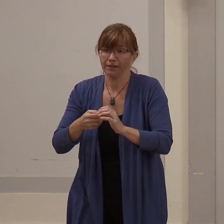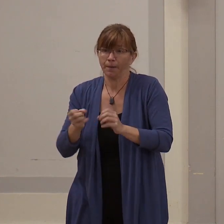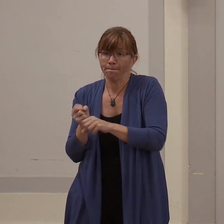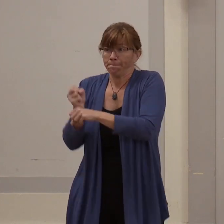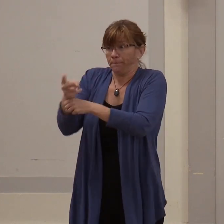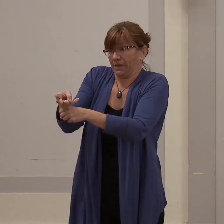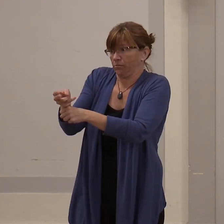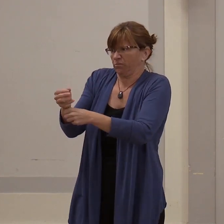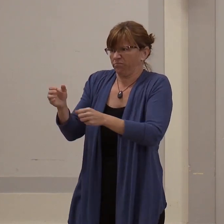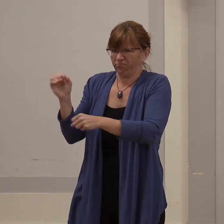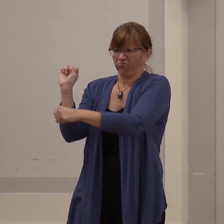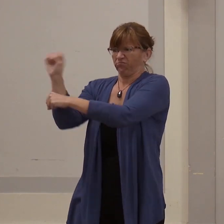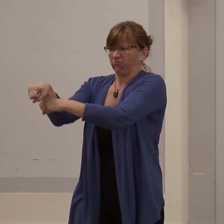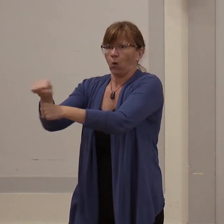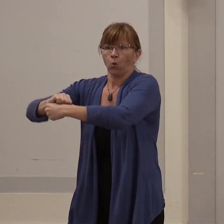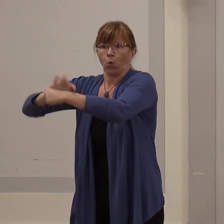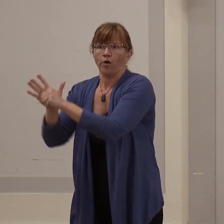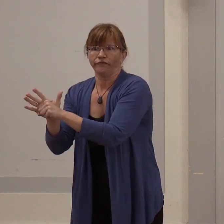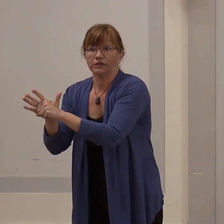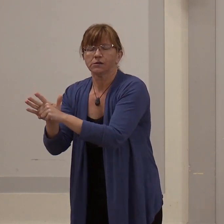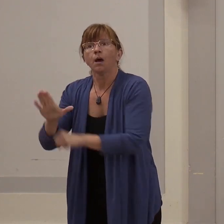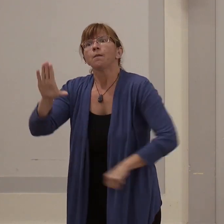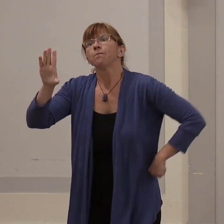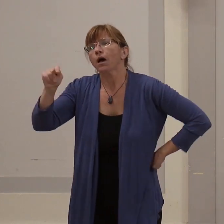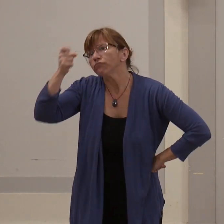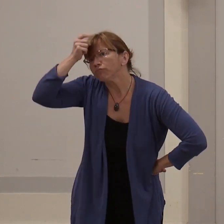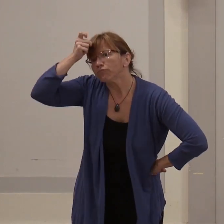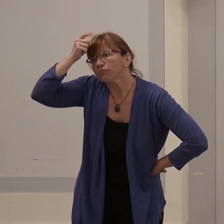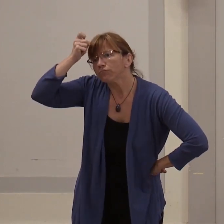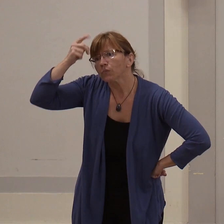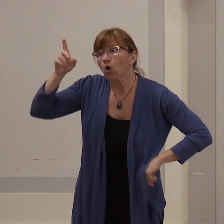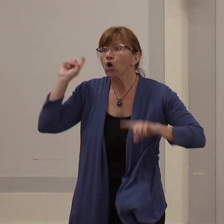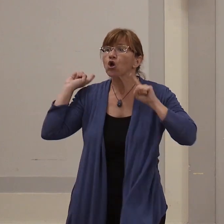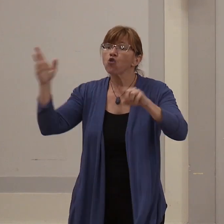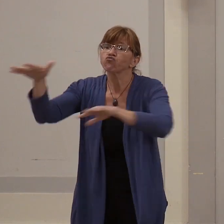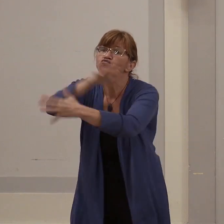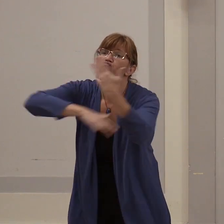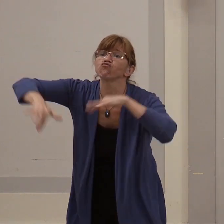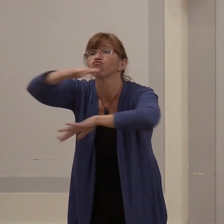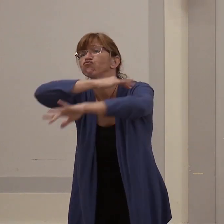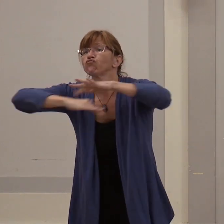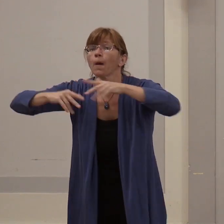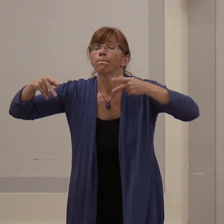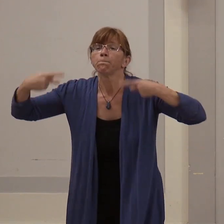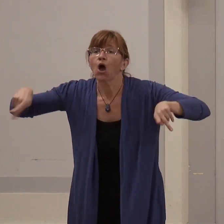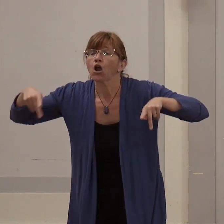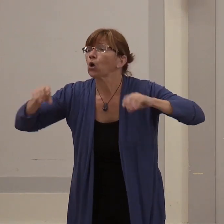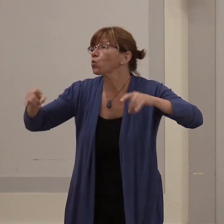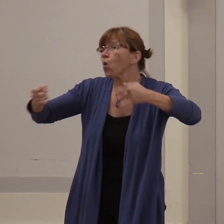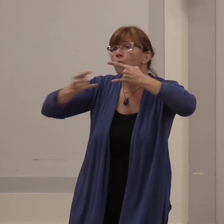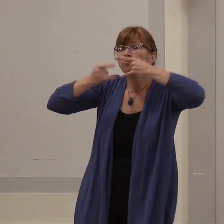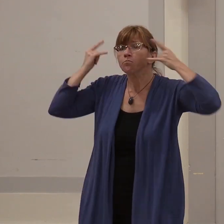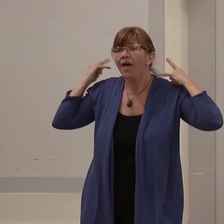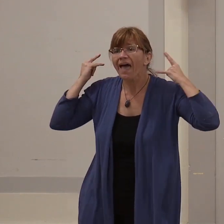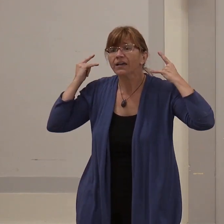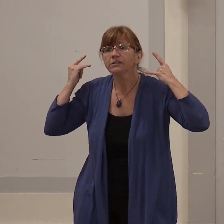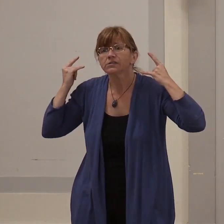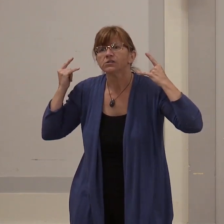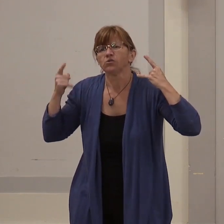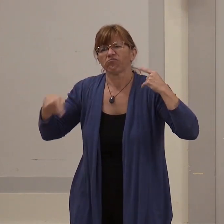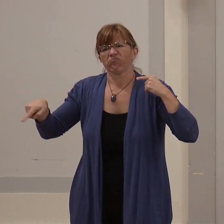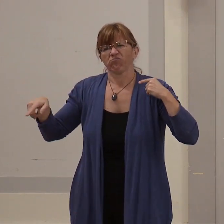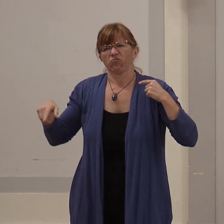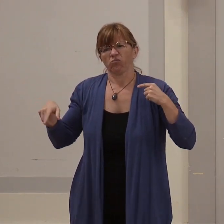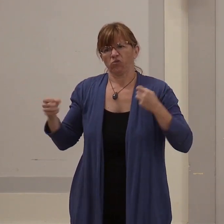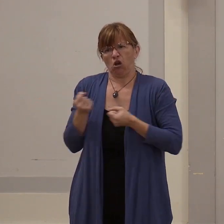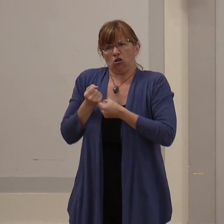to an unvaccinated friend or family member, every time you leave the house without wearing a mask, you're potentially pushing us one step back. We